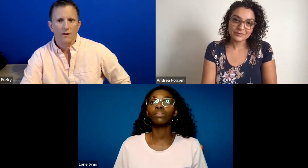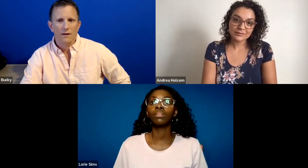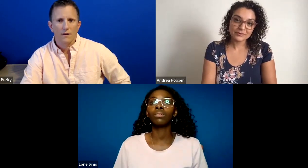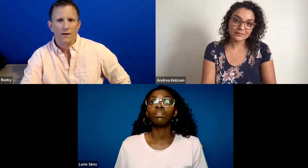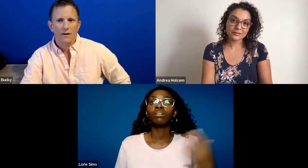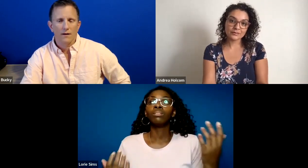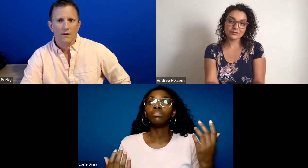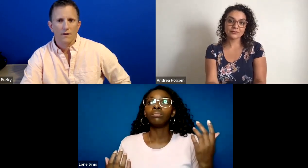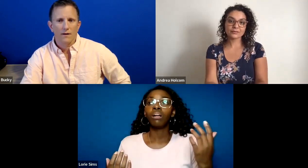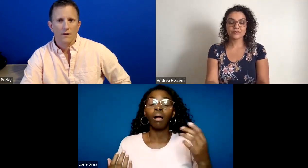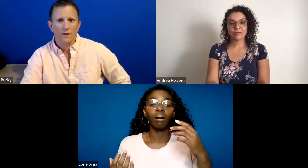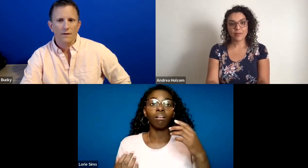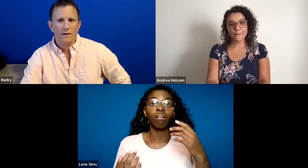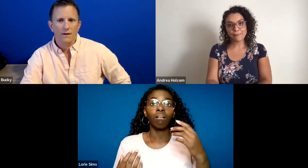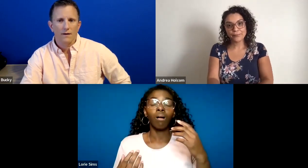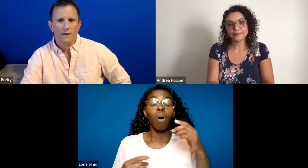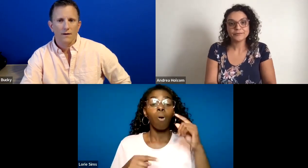space would mean for you personally?